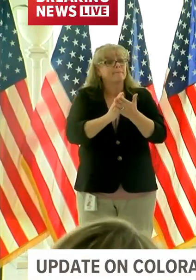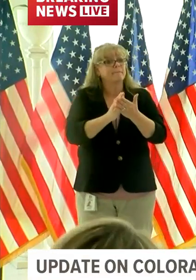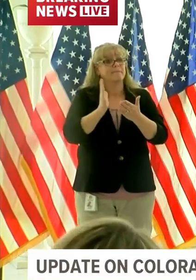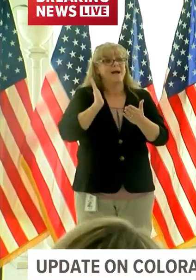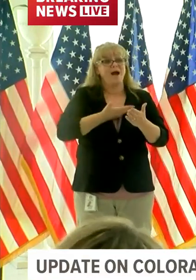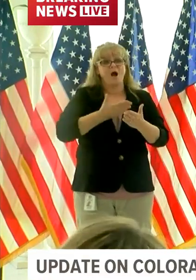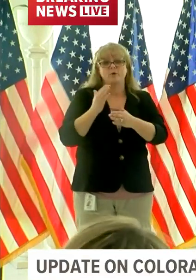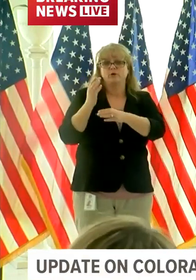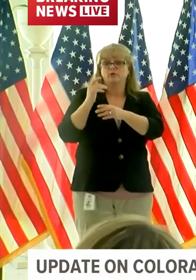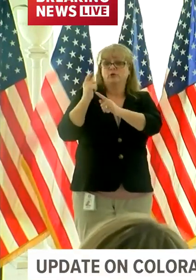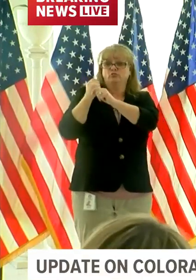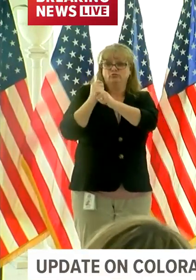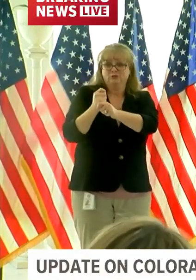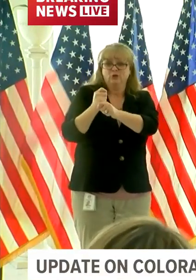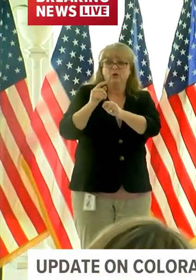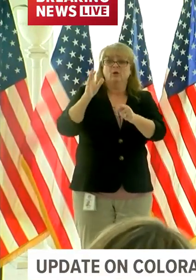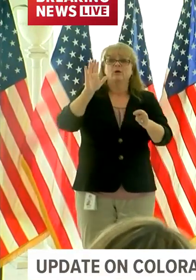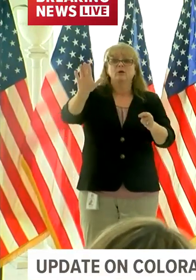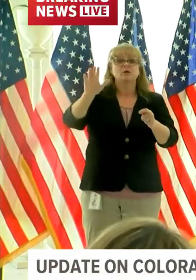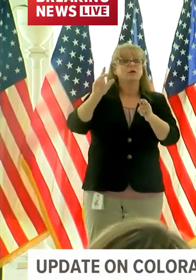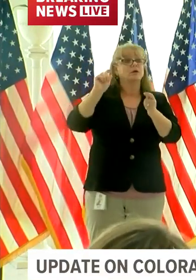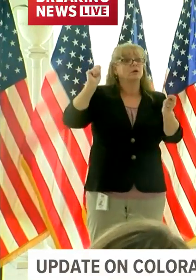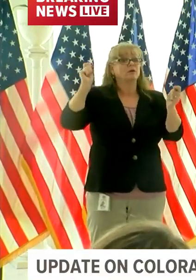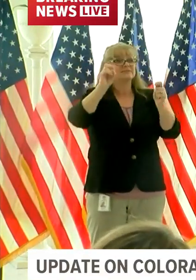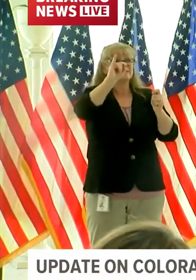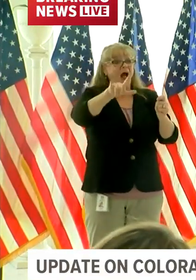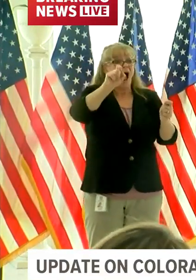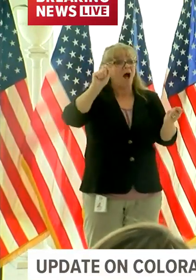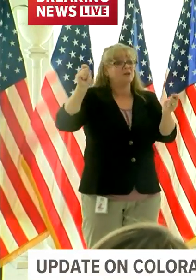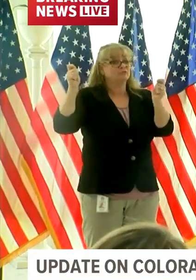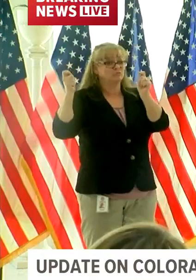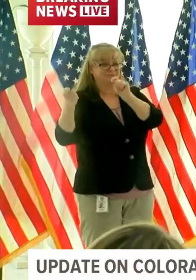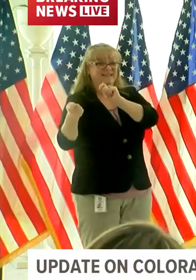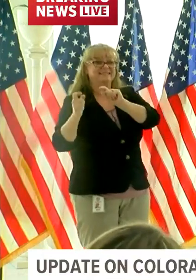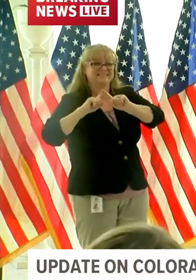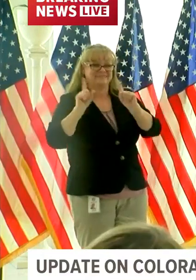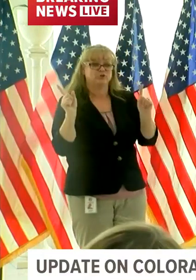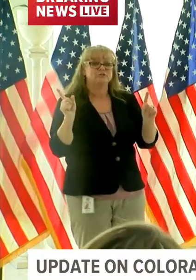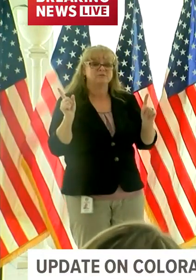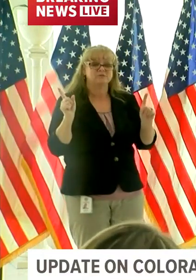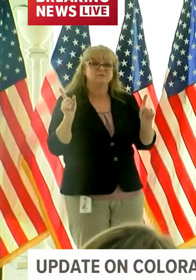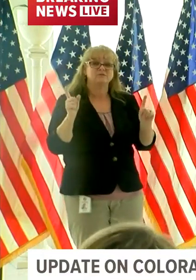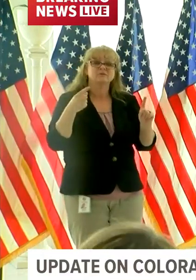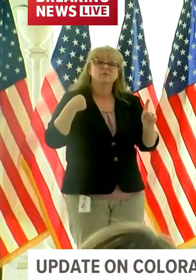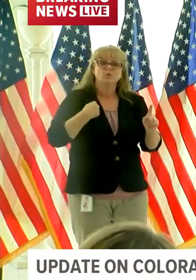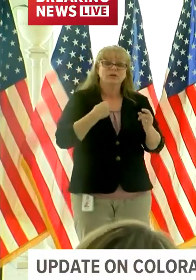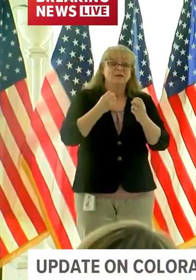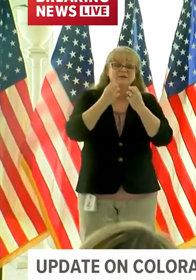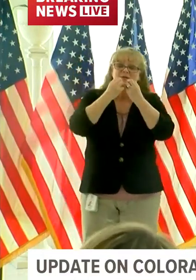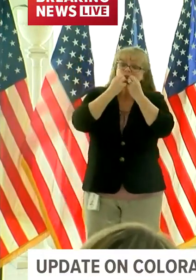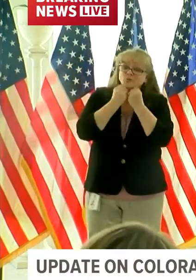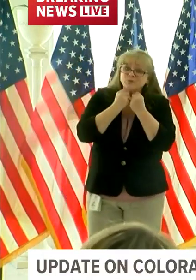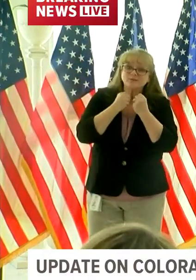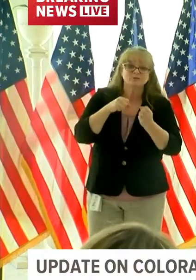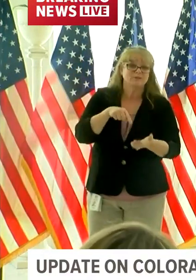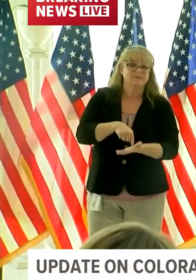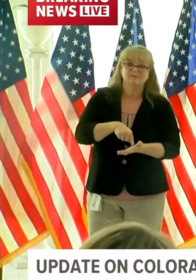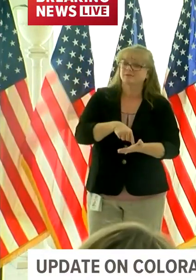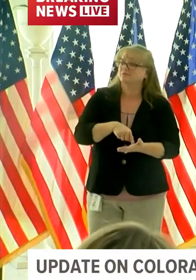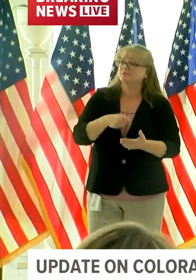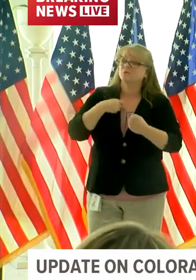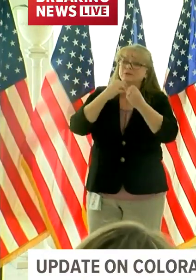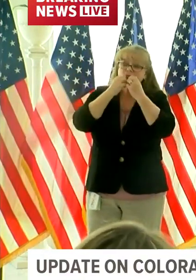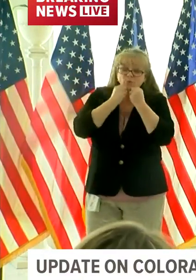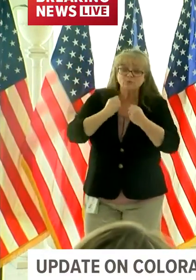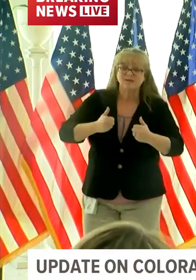respect that we all have for the sanctity of life and the real danger of this virus to congregants. It was really